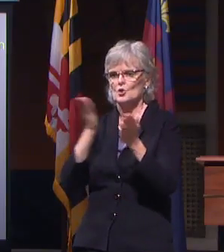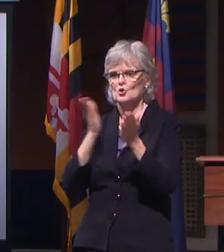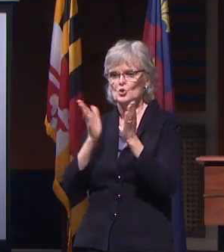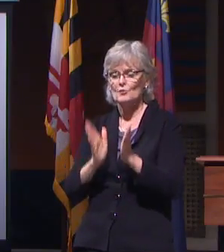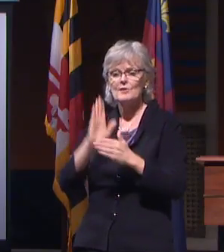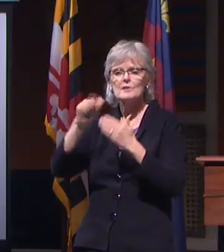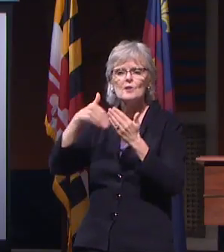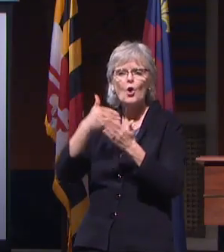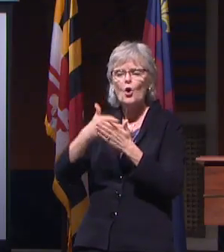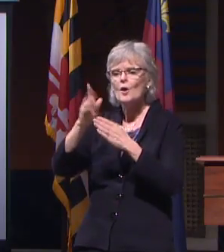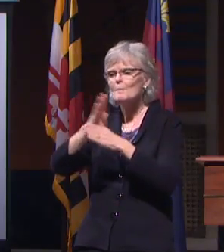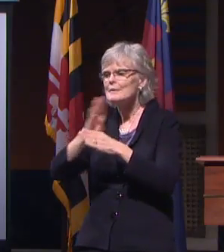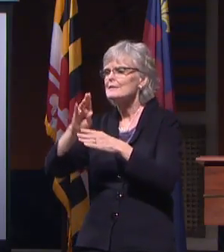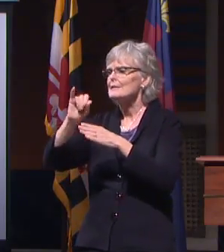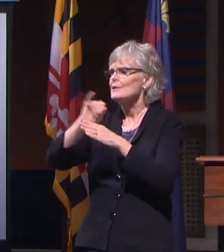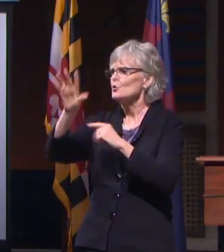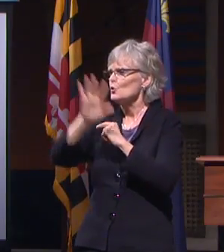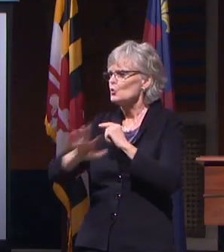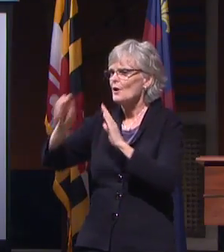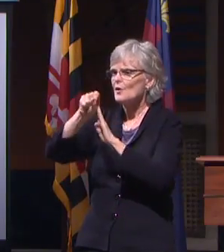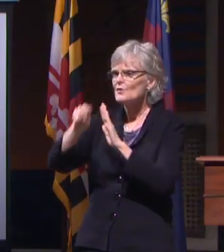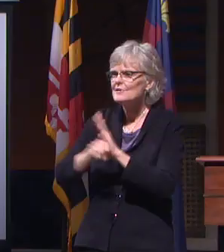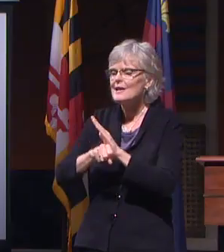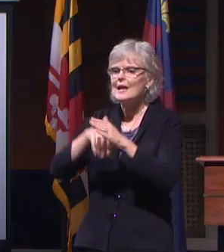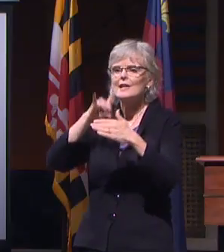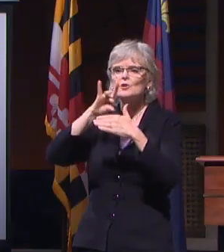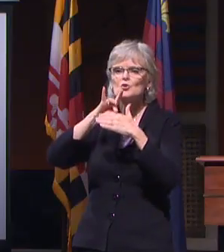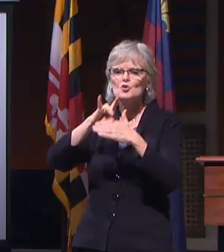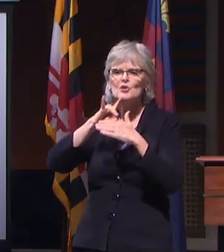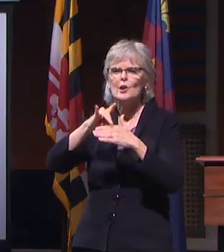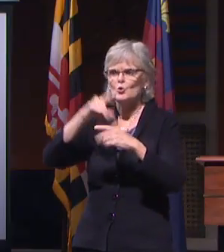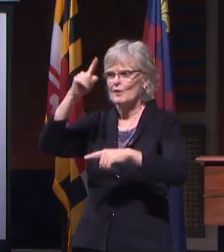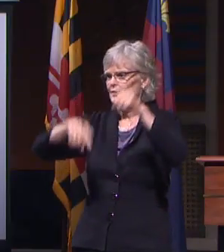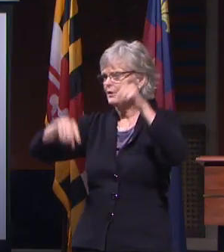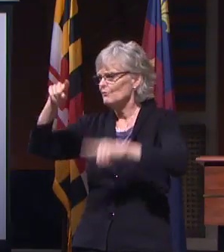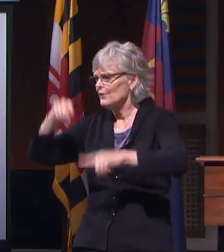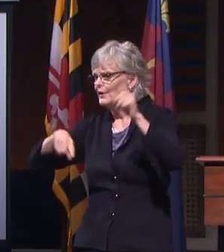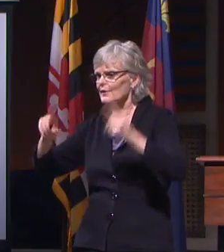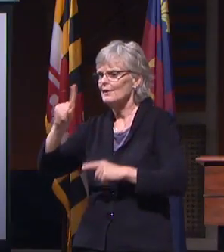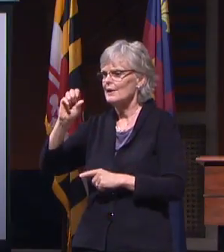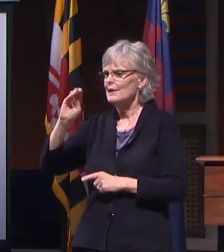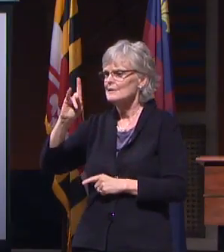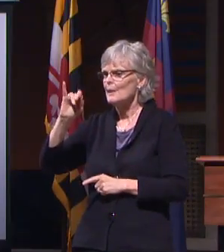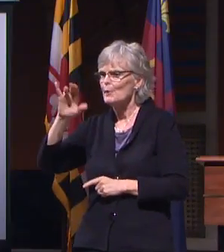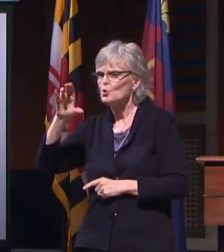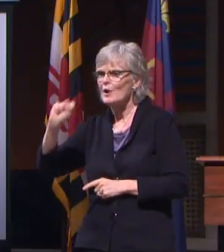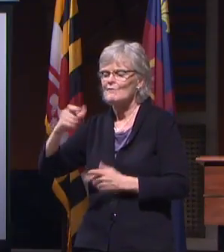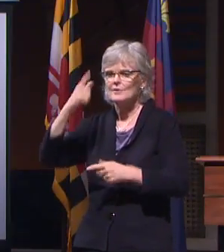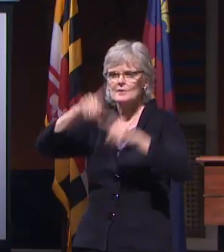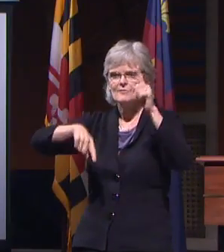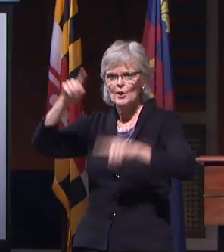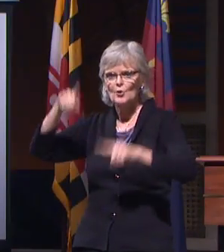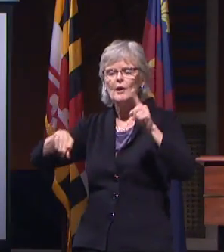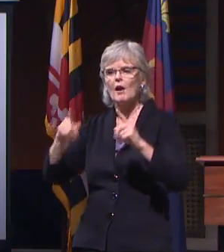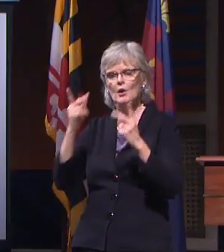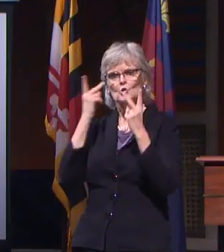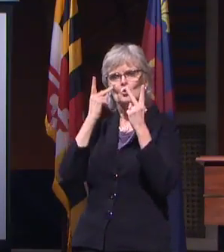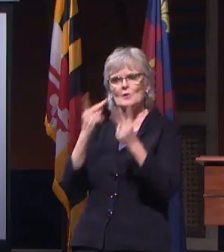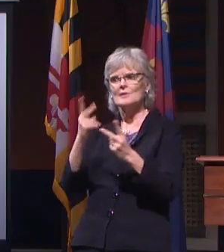our businesses, industries across the states, geographical variances, demographic variances, will find that you're going to be able to